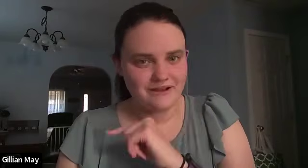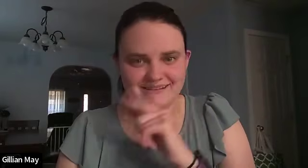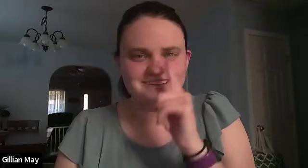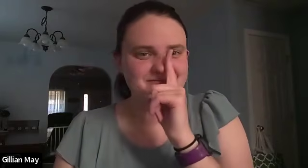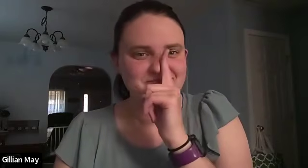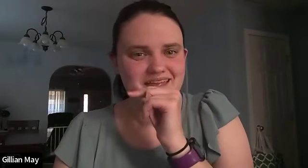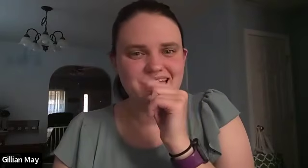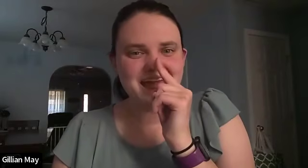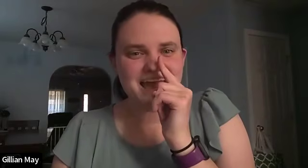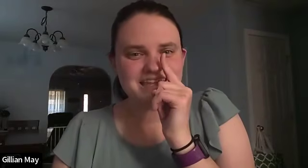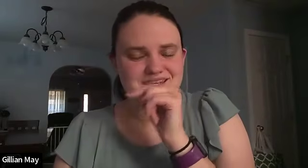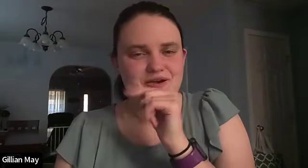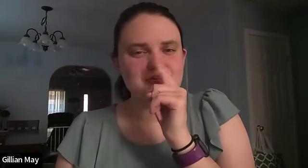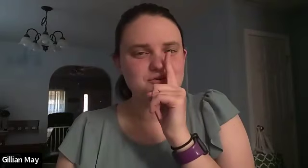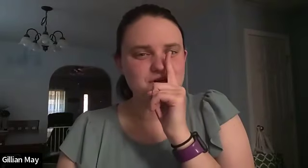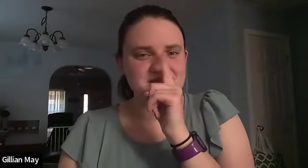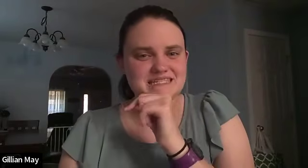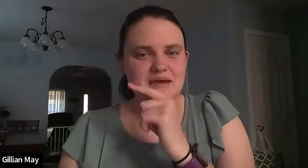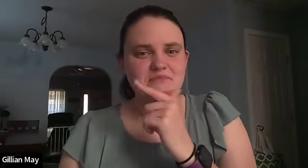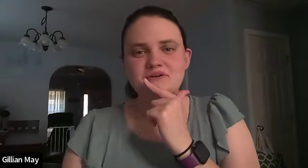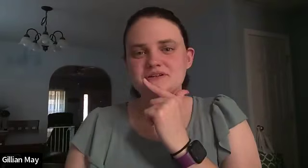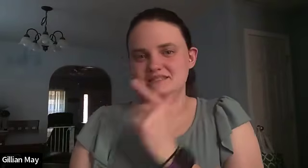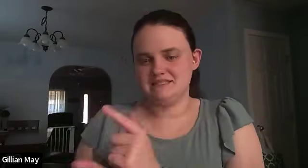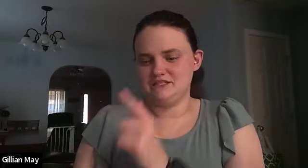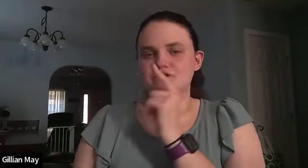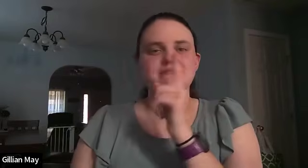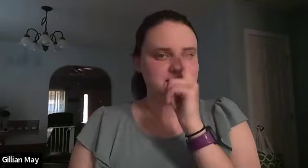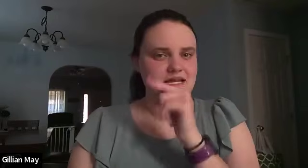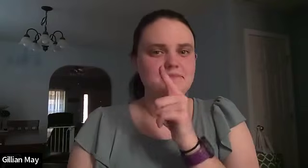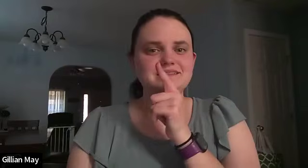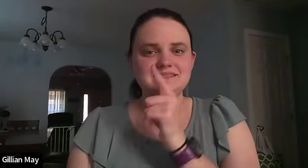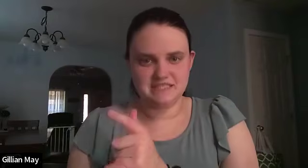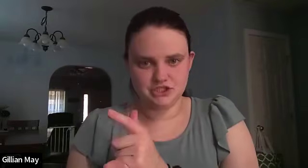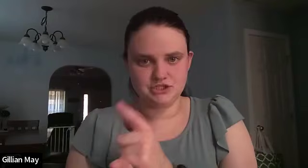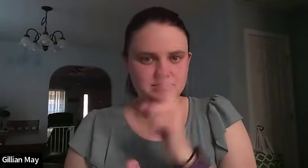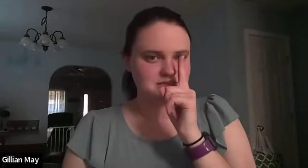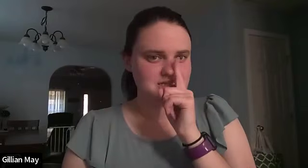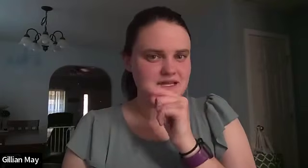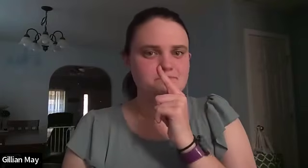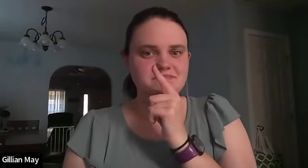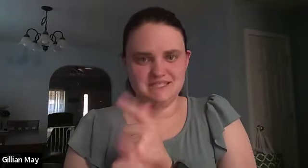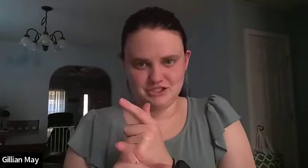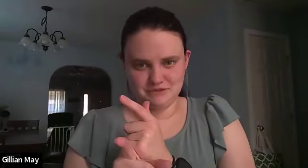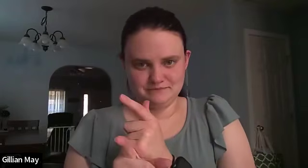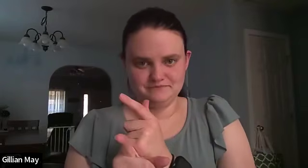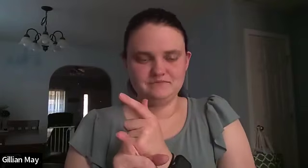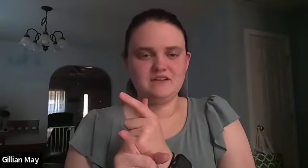what? And so you would go step, sister, step, sister, step, sister.